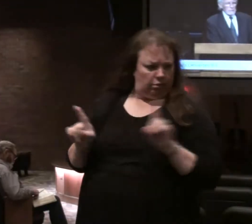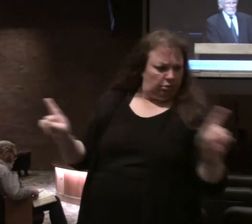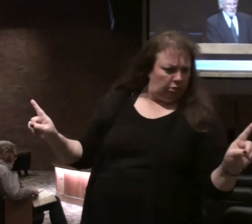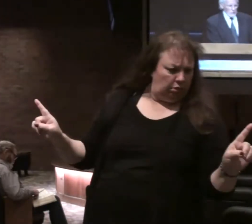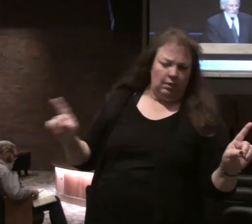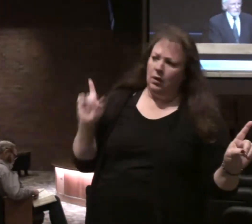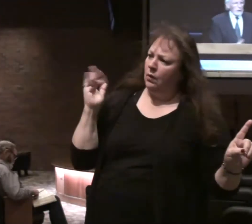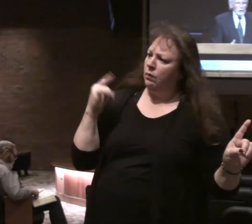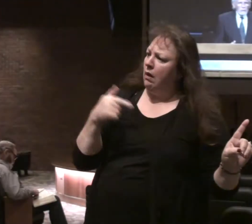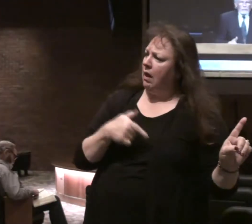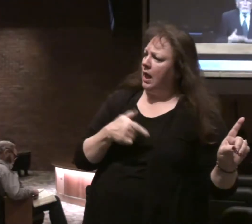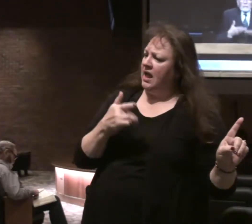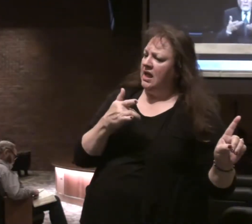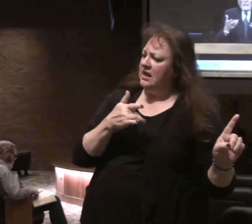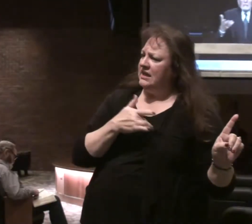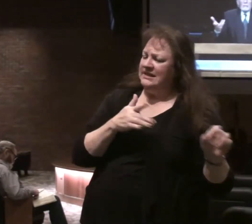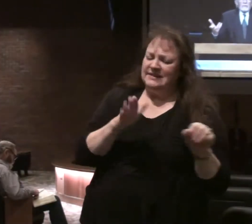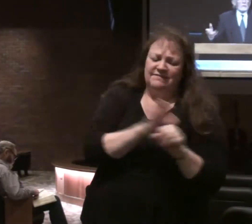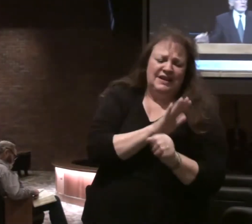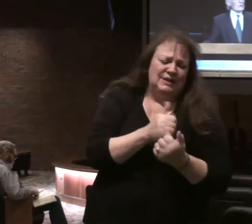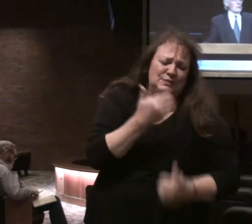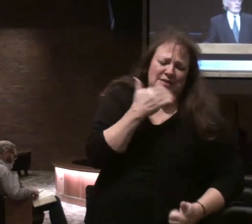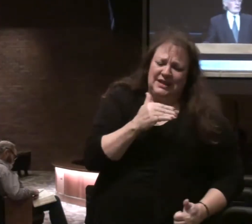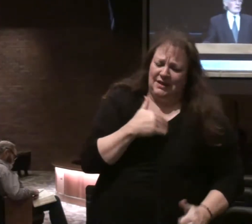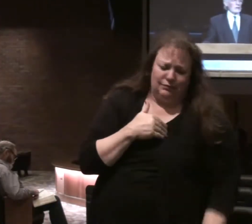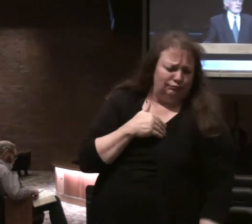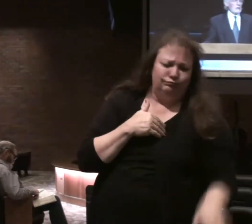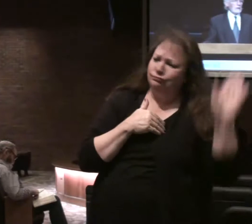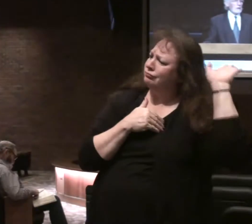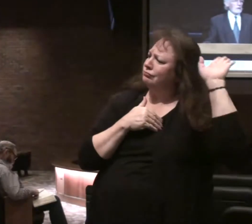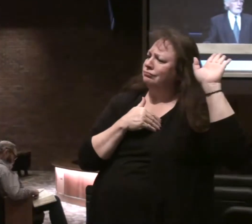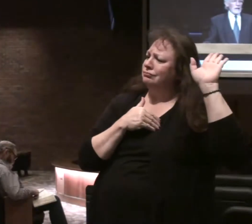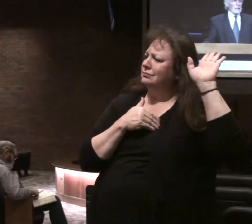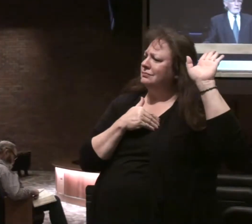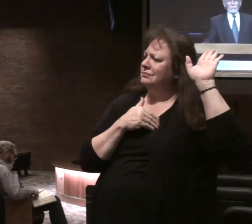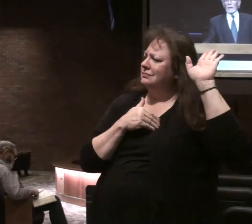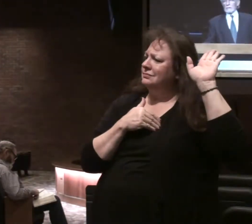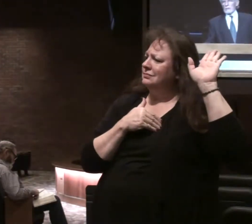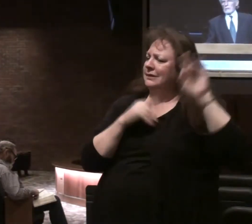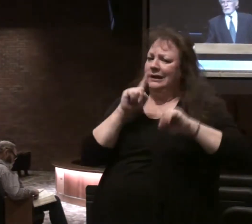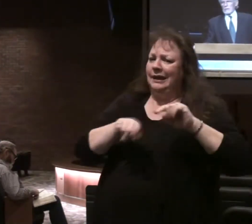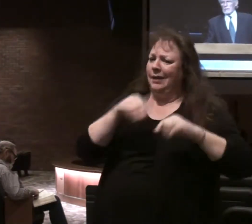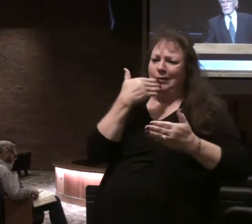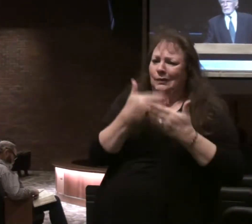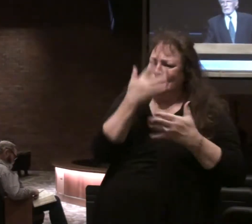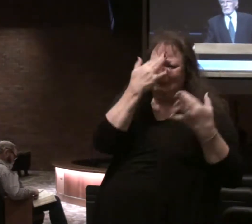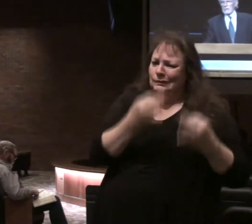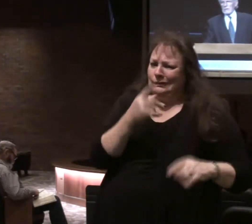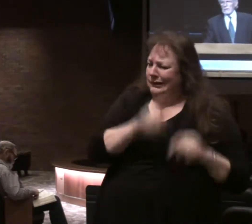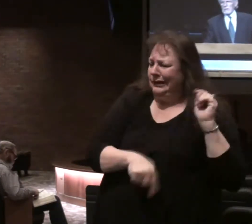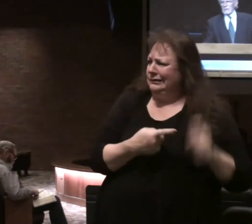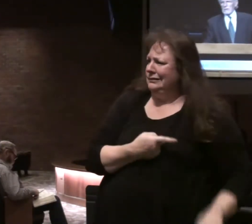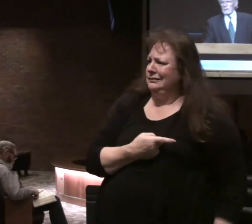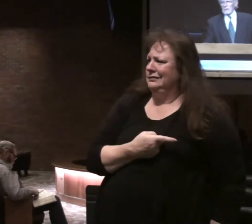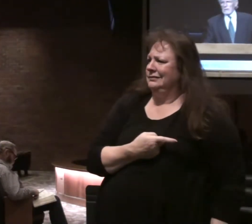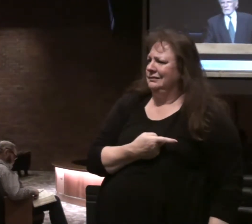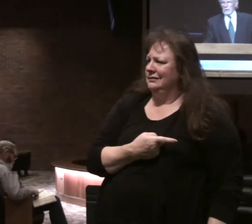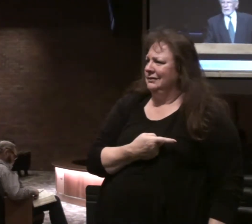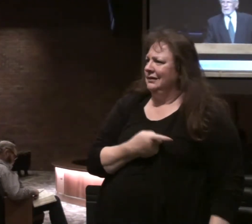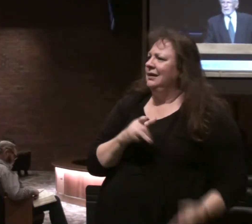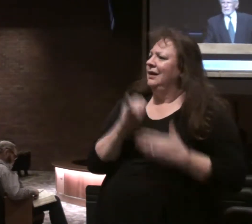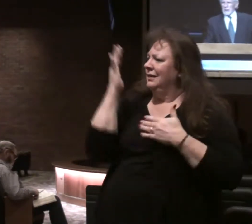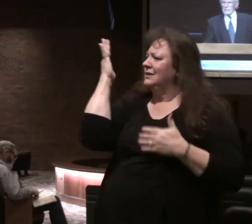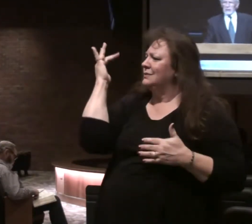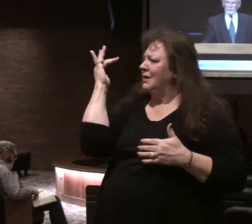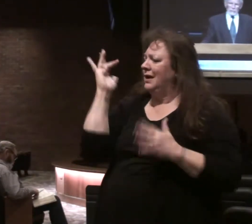The foolish man's heart is full of evil from his youth. He can't make wise decisions. That's